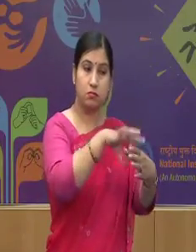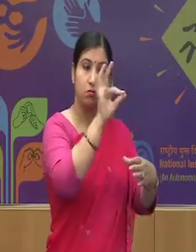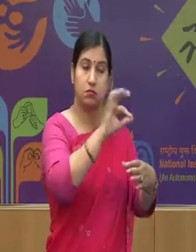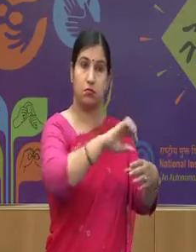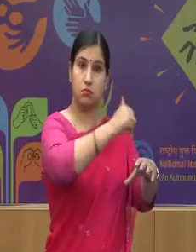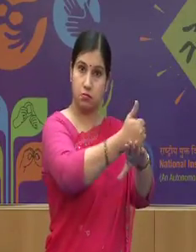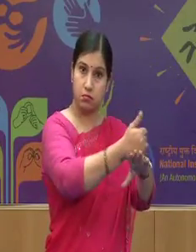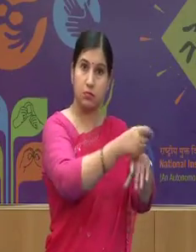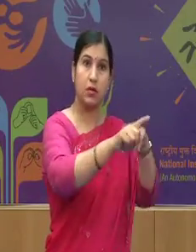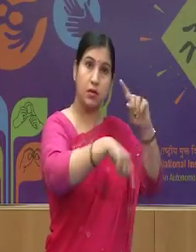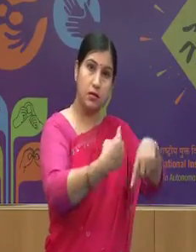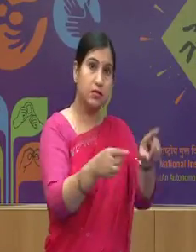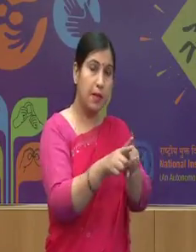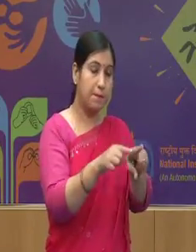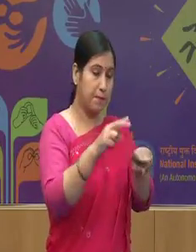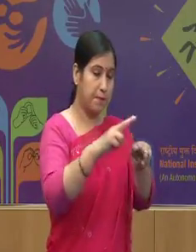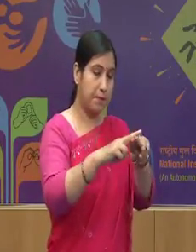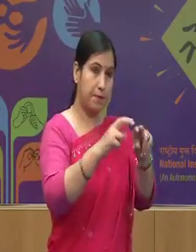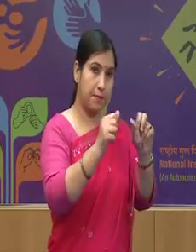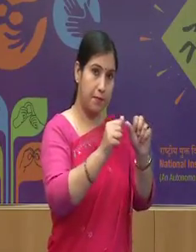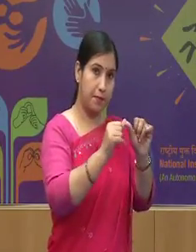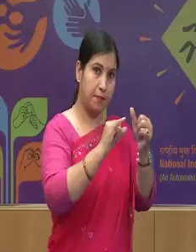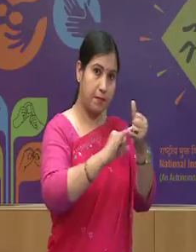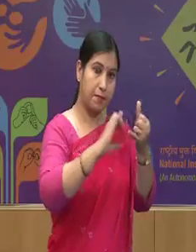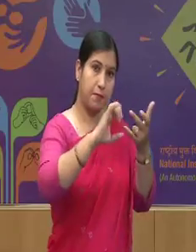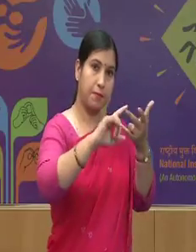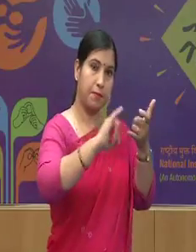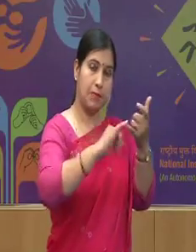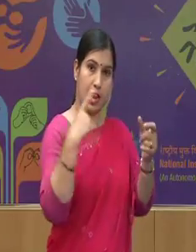and fascist leader General Franco,